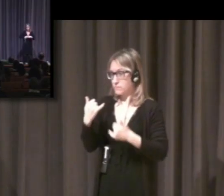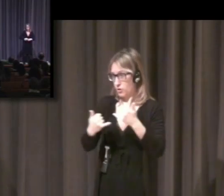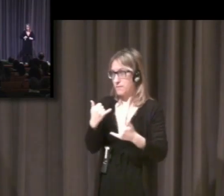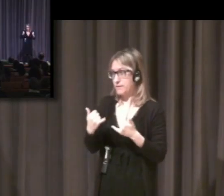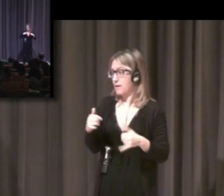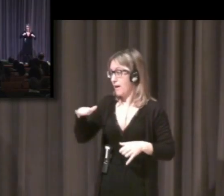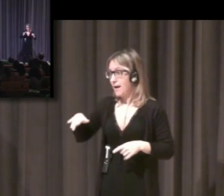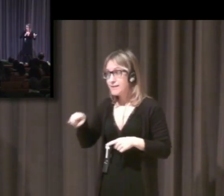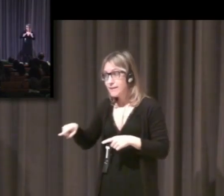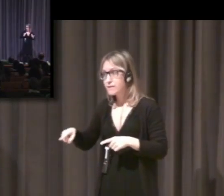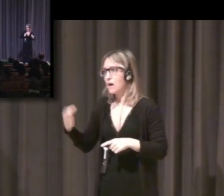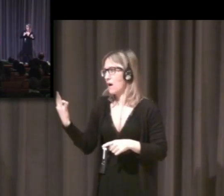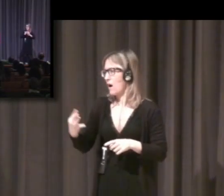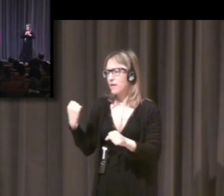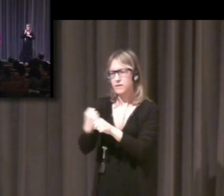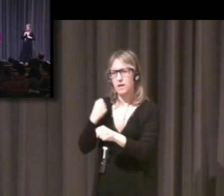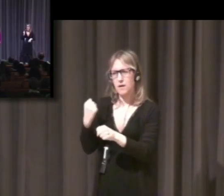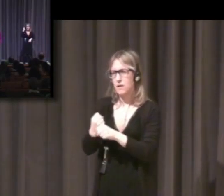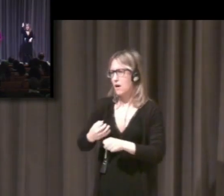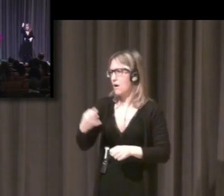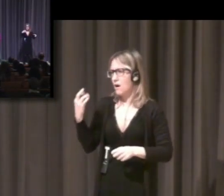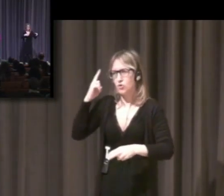kids, okay?